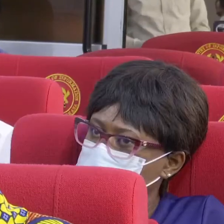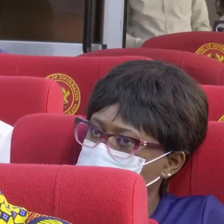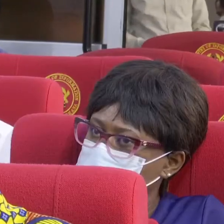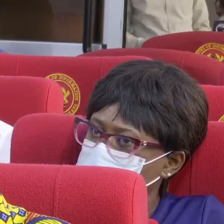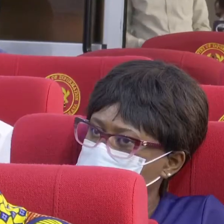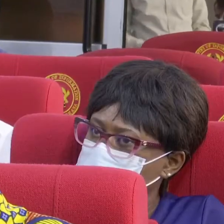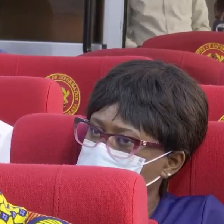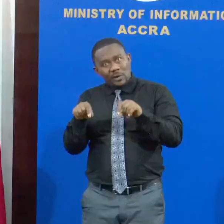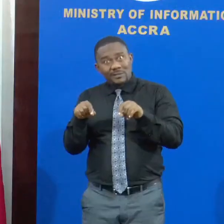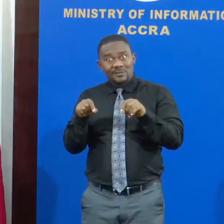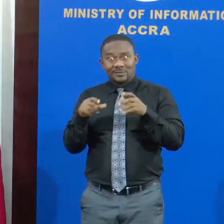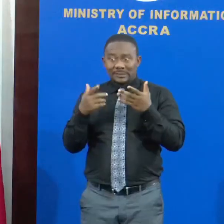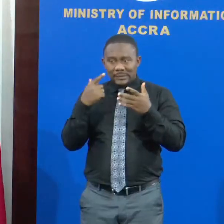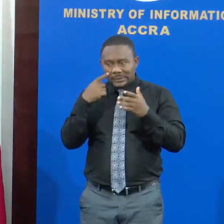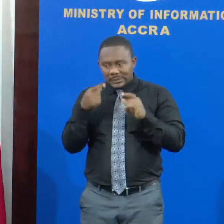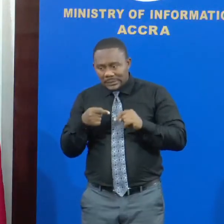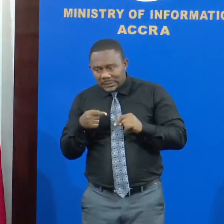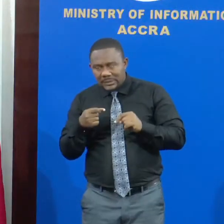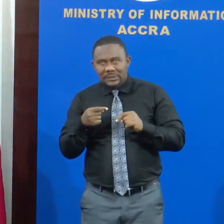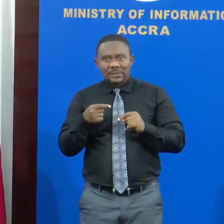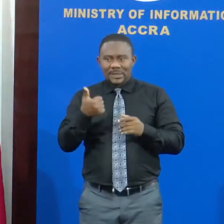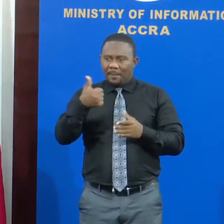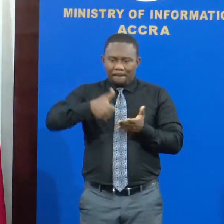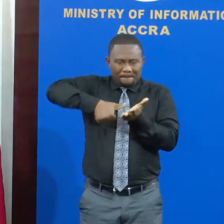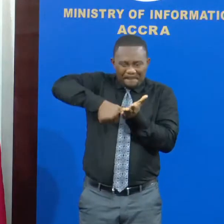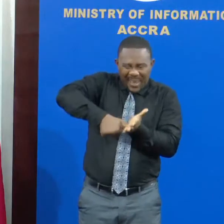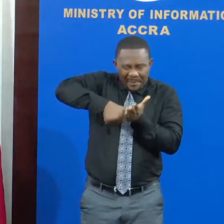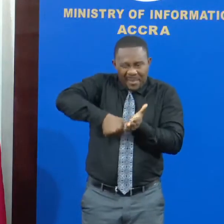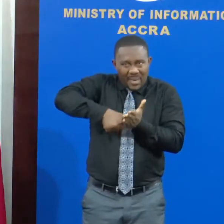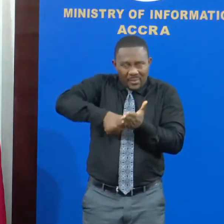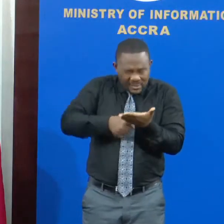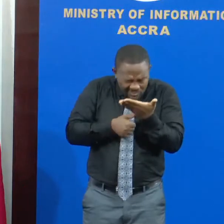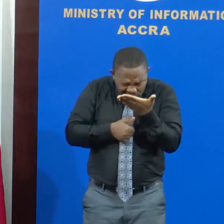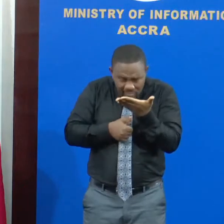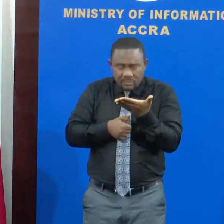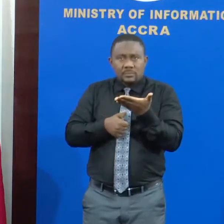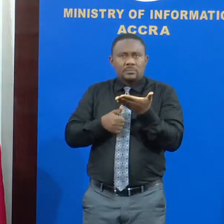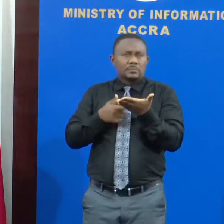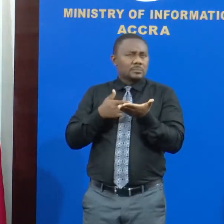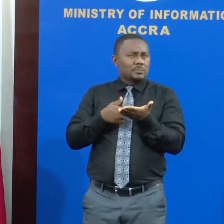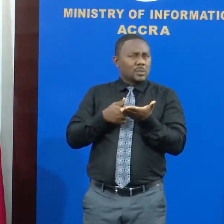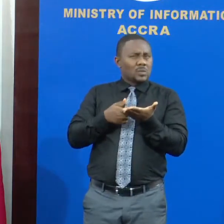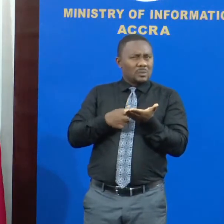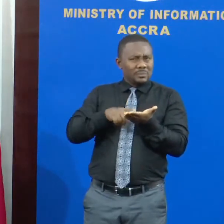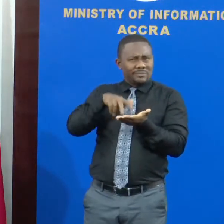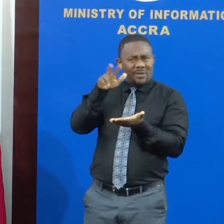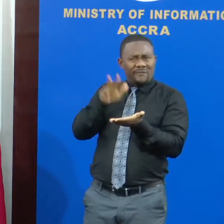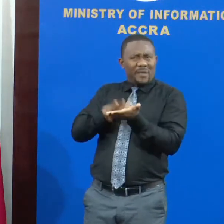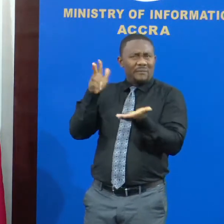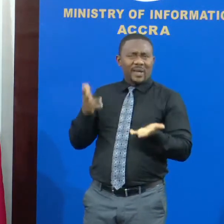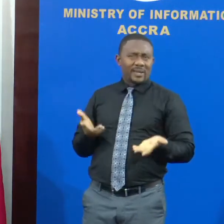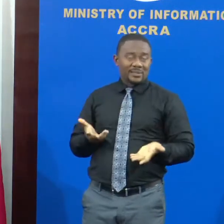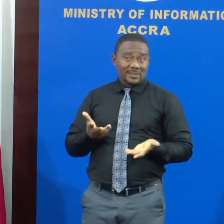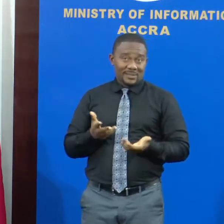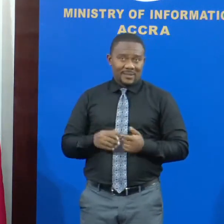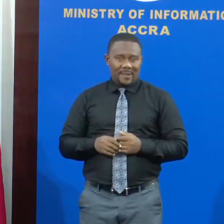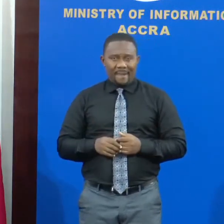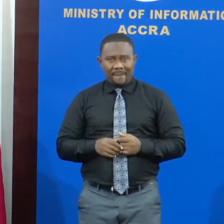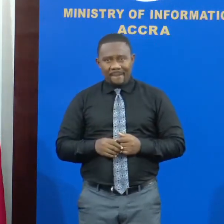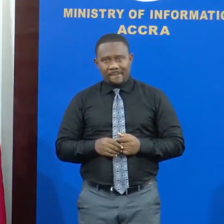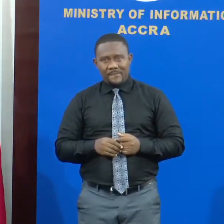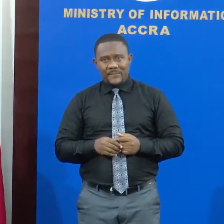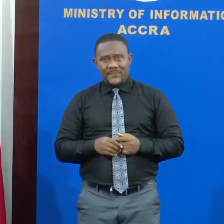archives where we look at people's fingerprints that they've thumbprinted on a card, and just to make sure that the person